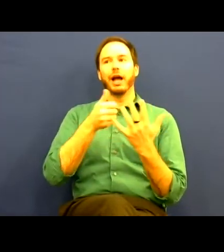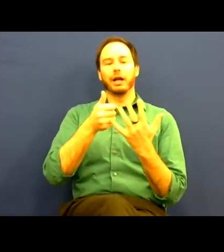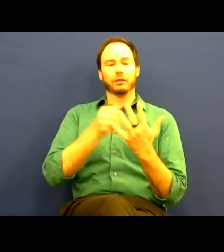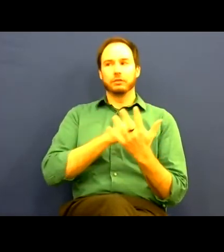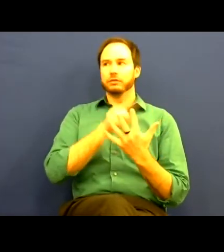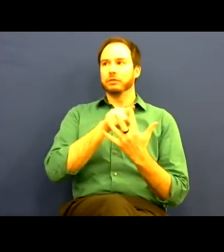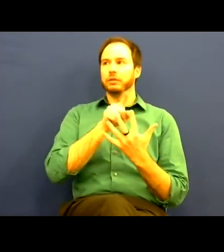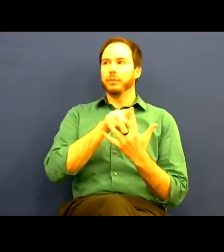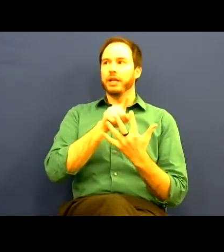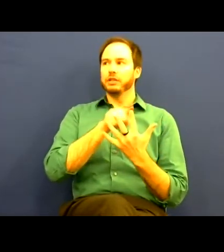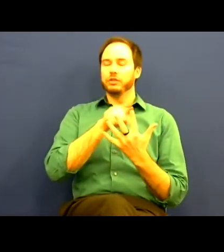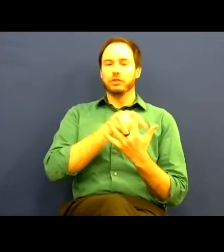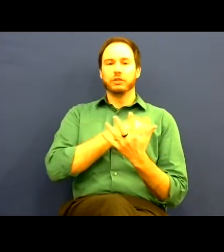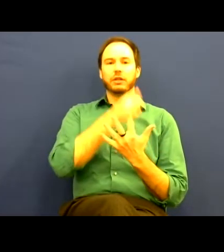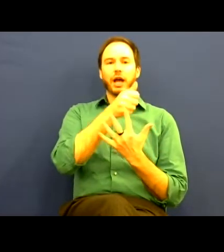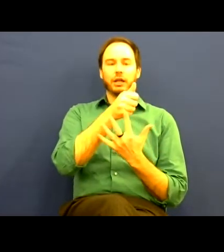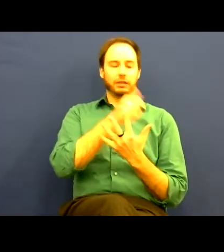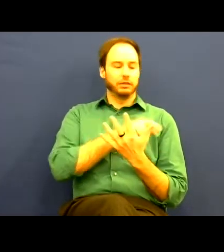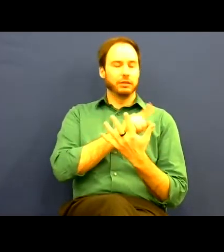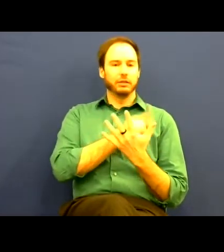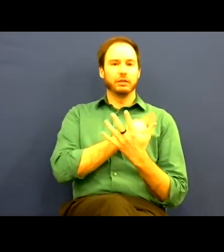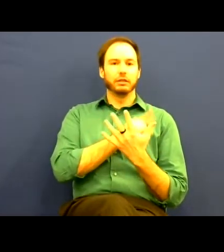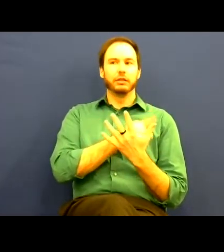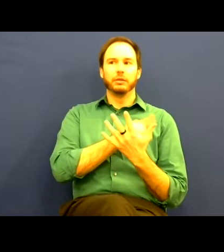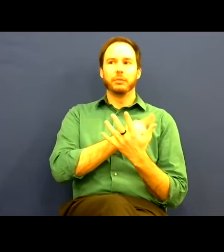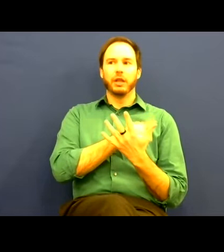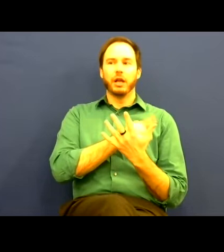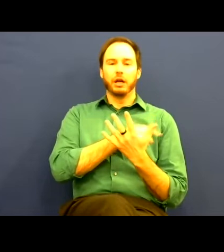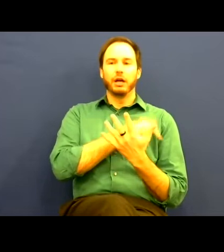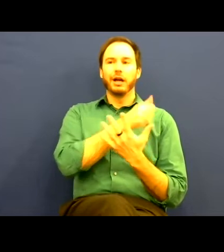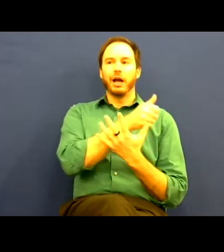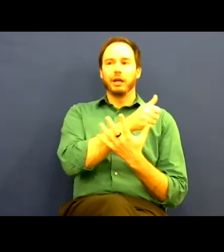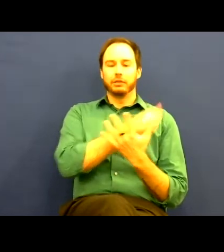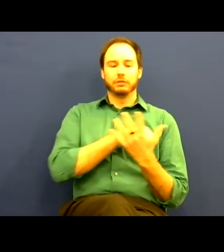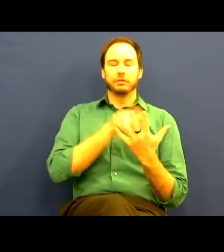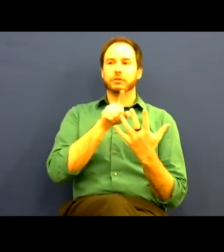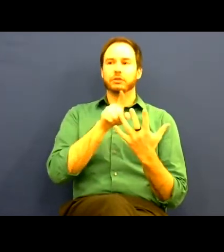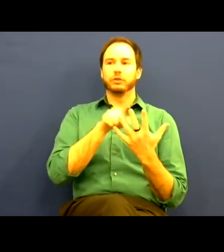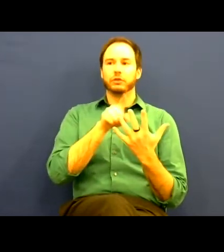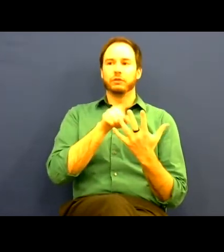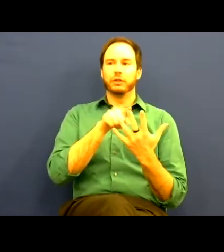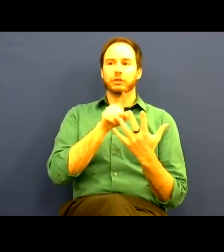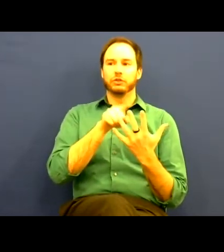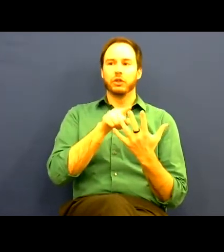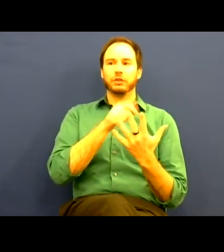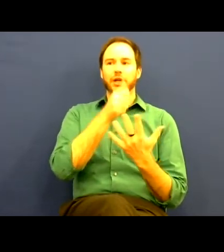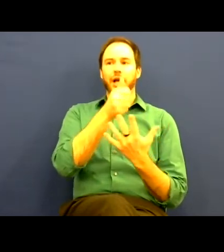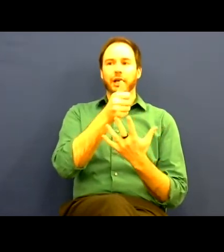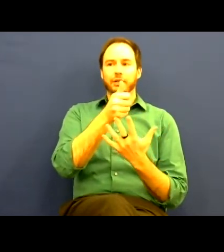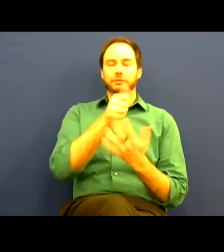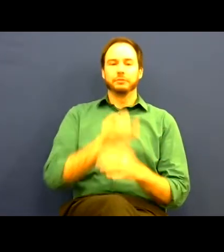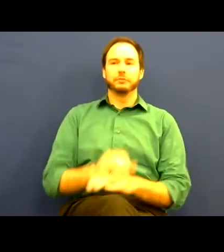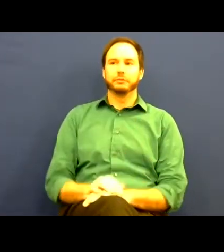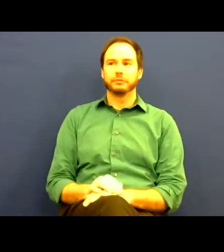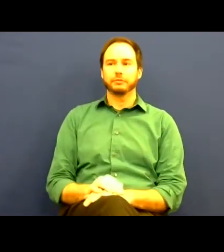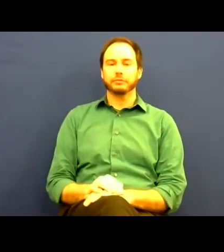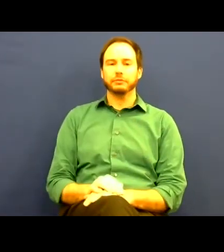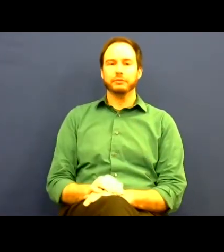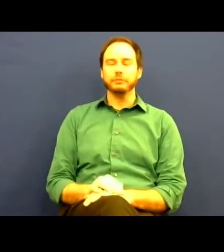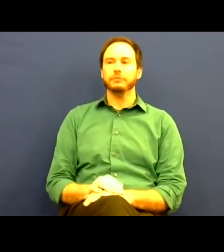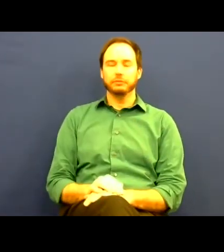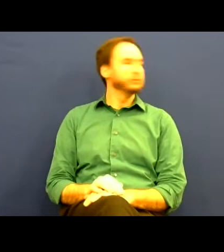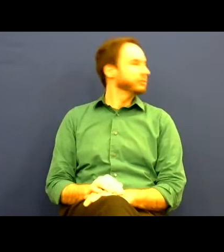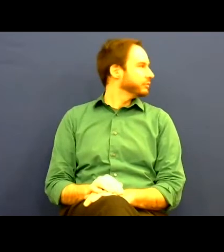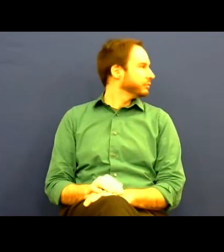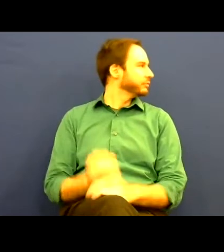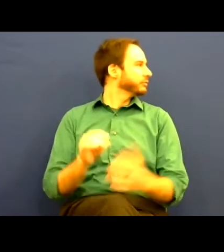Aye. Councilmember Page, Aye. Councilmember Belanca, Aye. Supervisor Schultz. Aye.